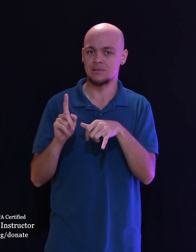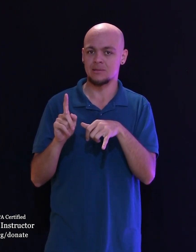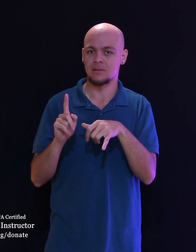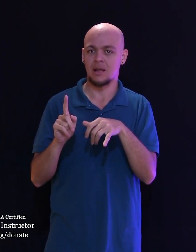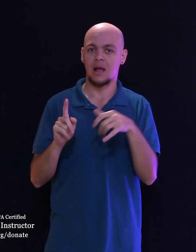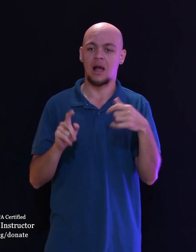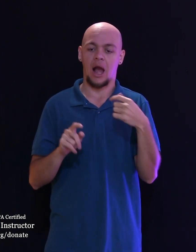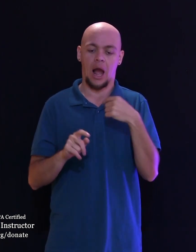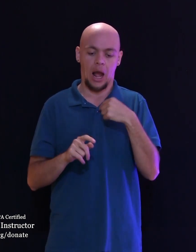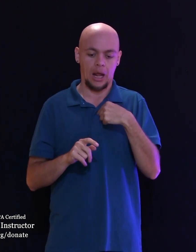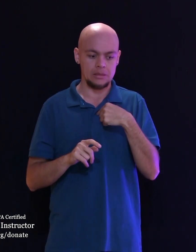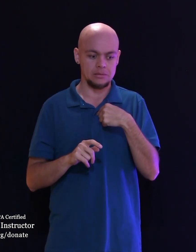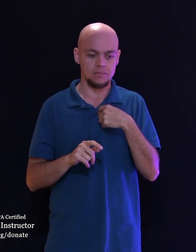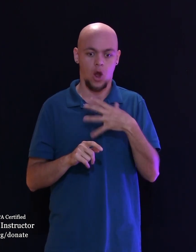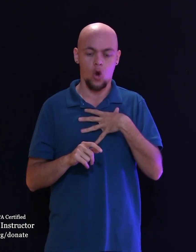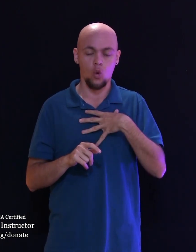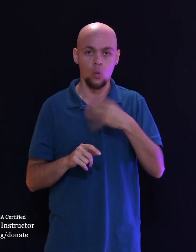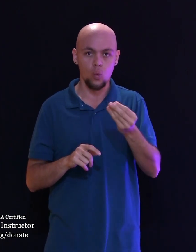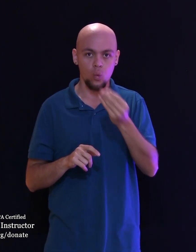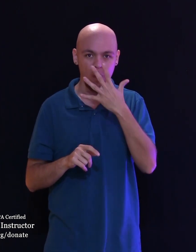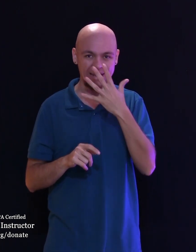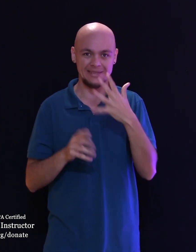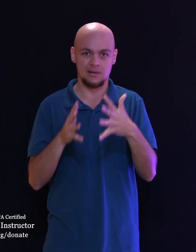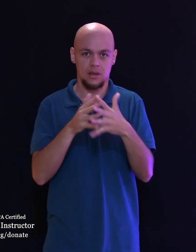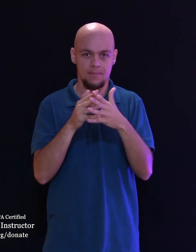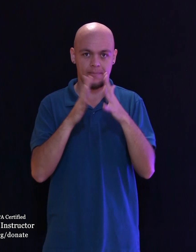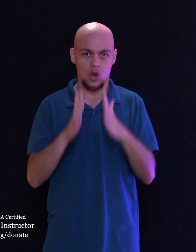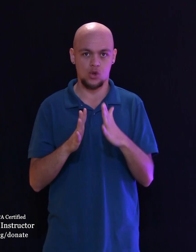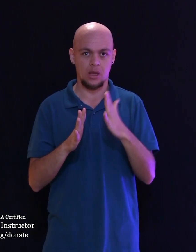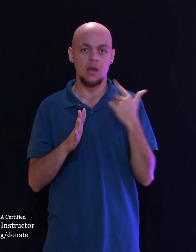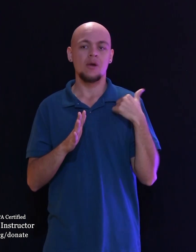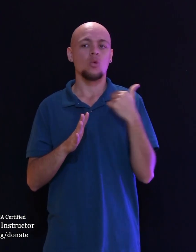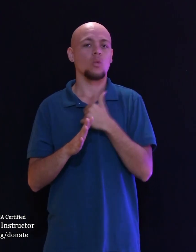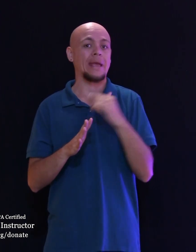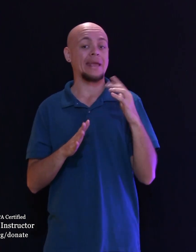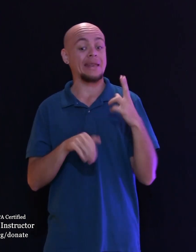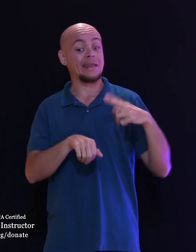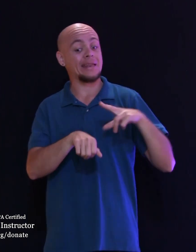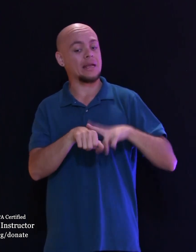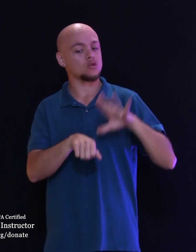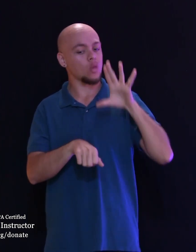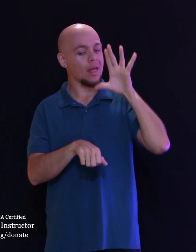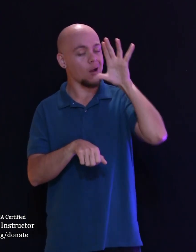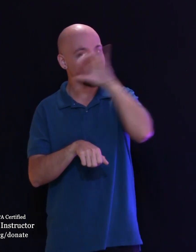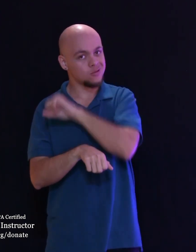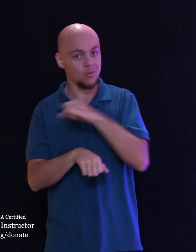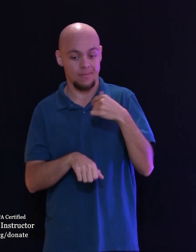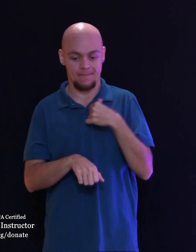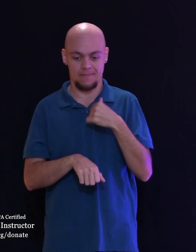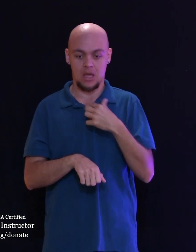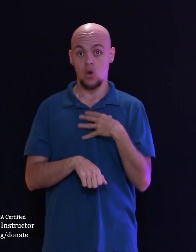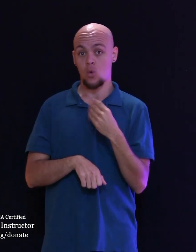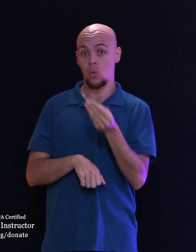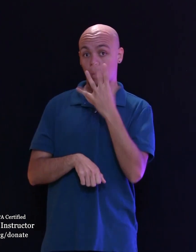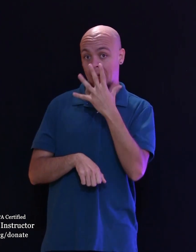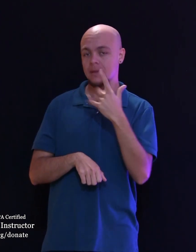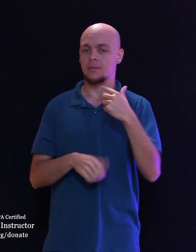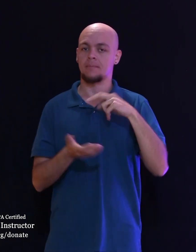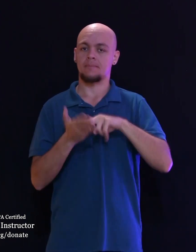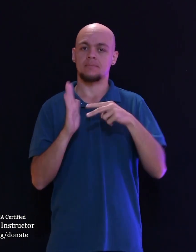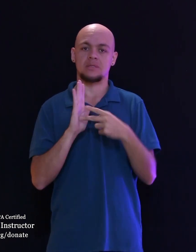Why do I never have to say I'm a white American? Because we just naturally assume that if I'm white, I must be an